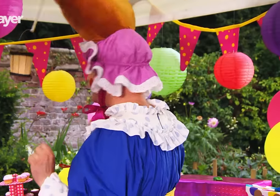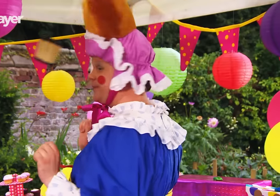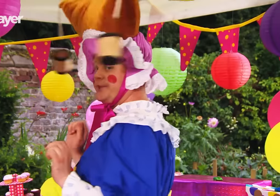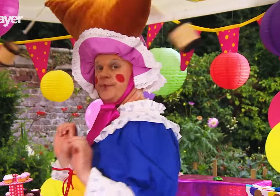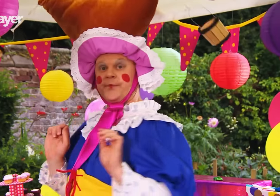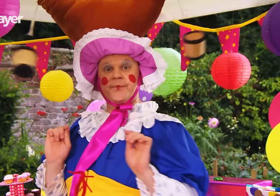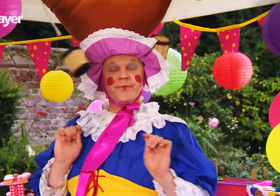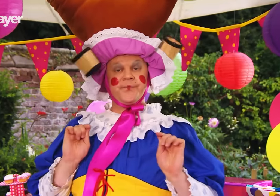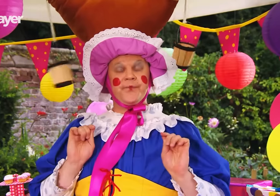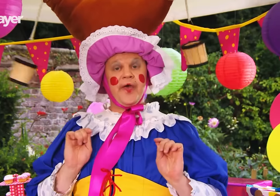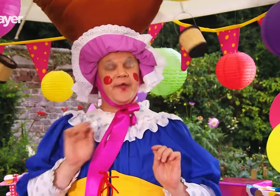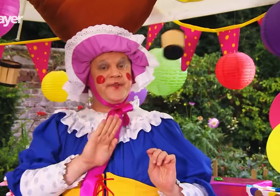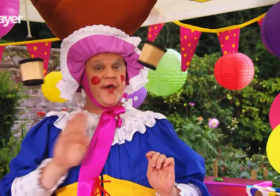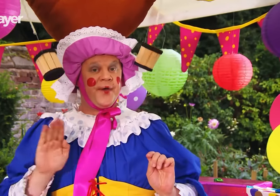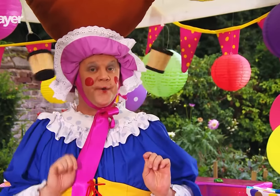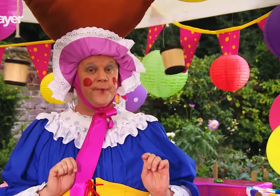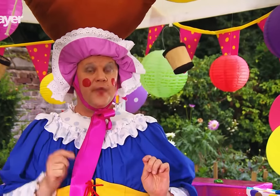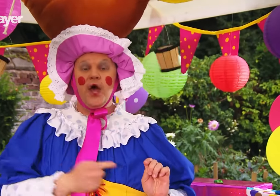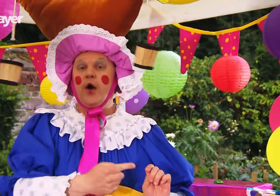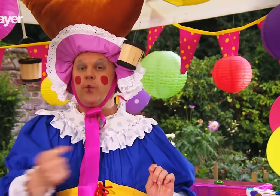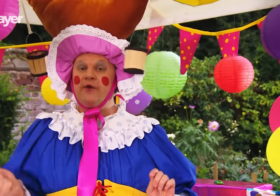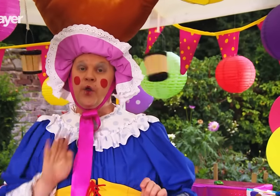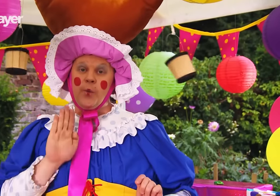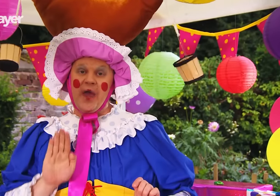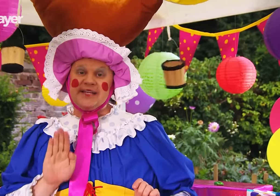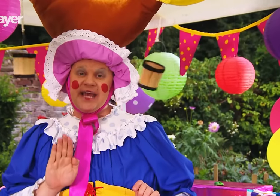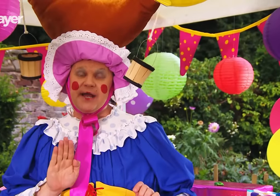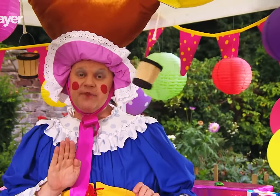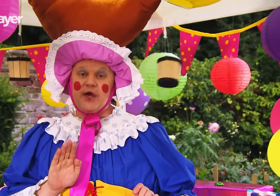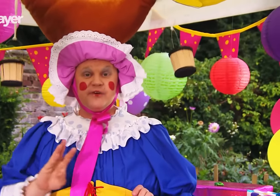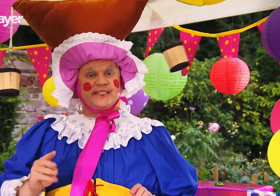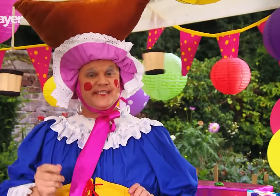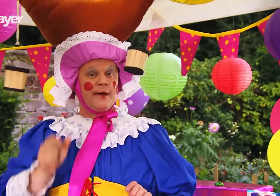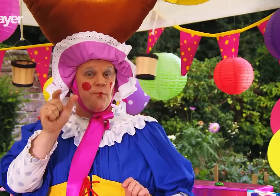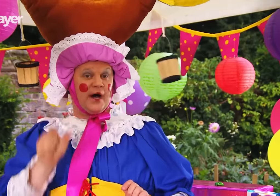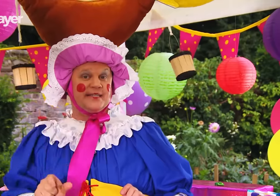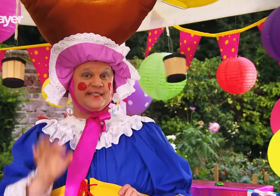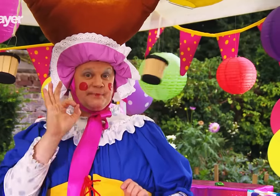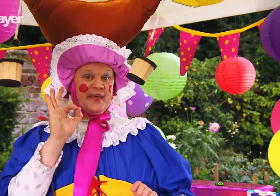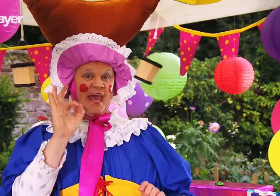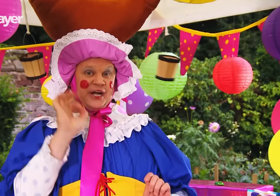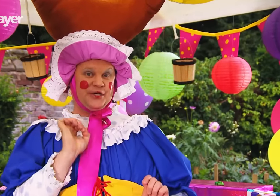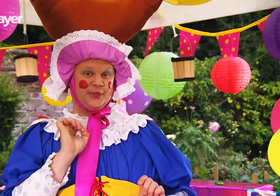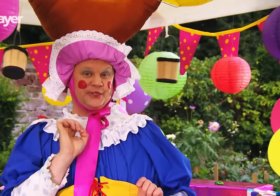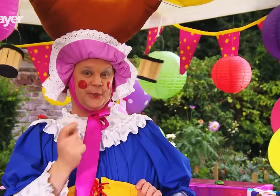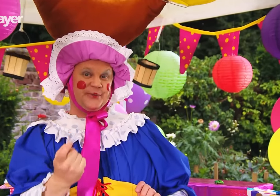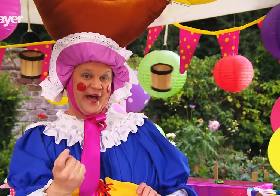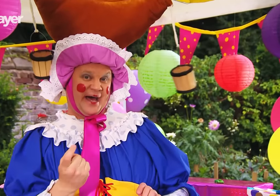Is everyone here now? No. We're all waiting for someone special to